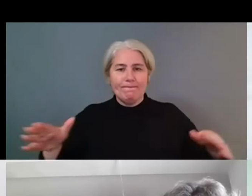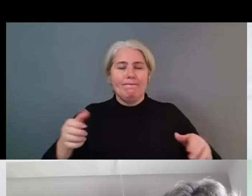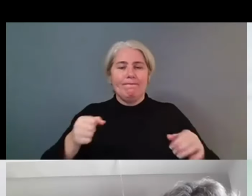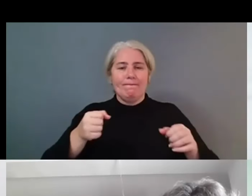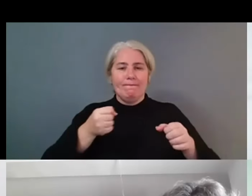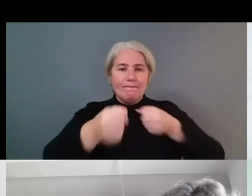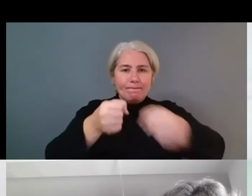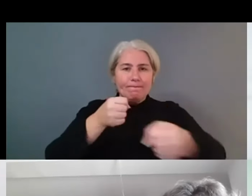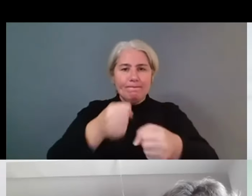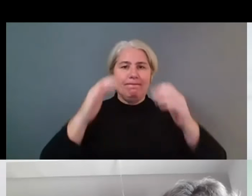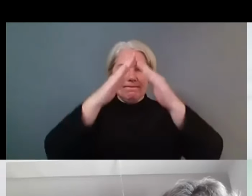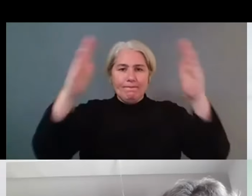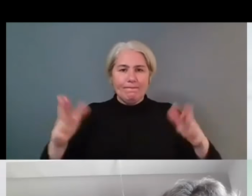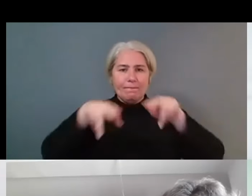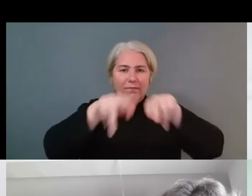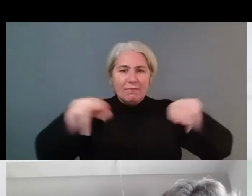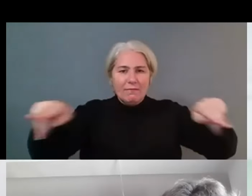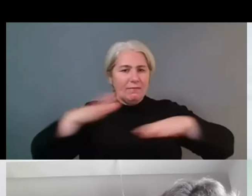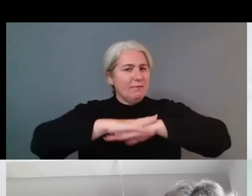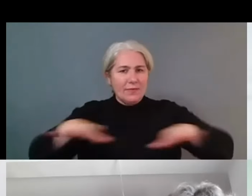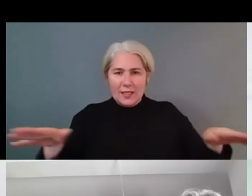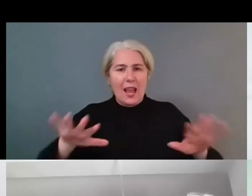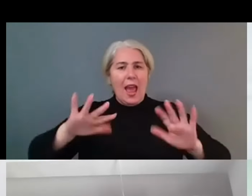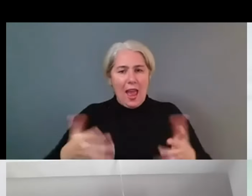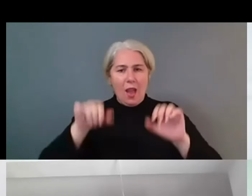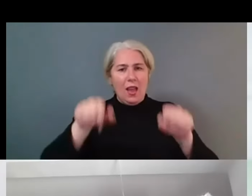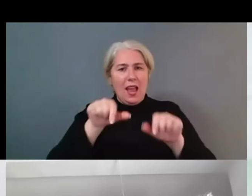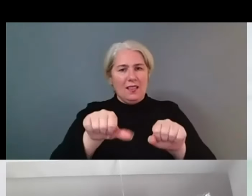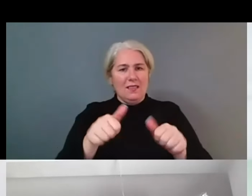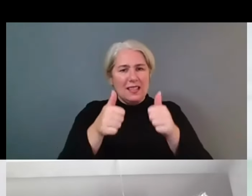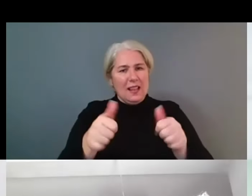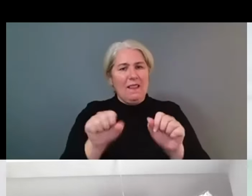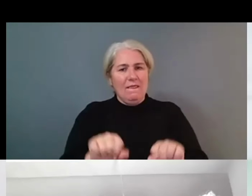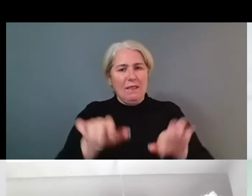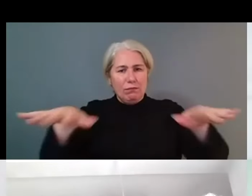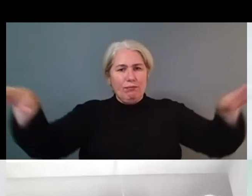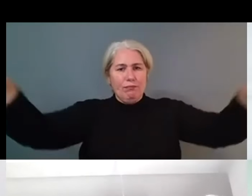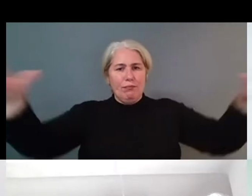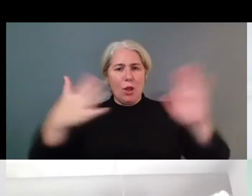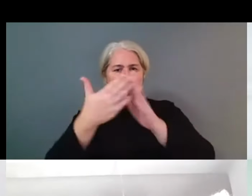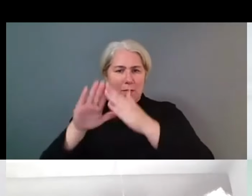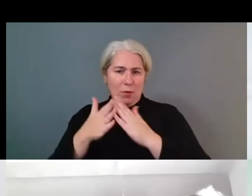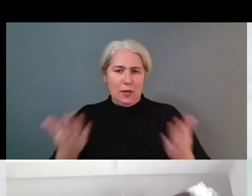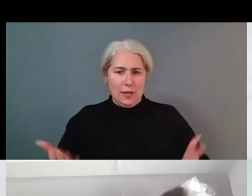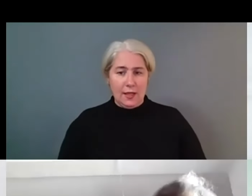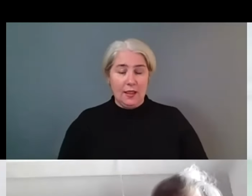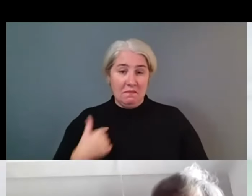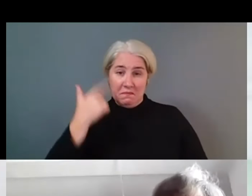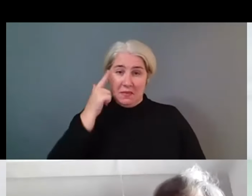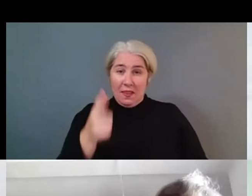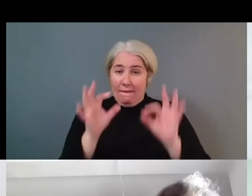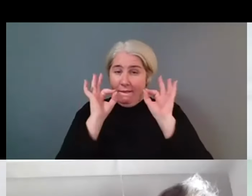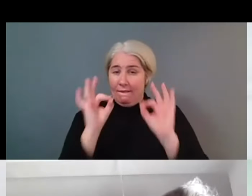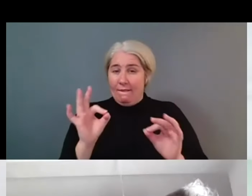inclusion in the community, and especially in the context of pandemic context. So that is a very good opportunity to interact